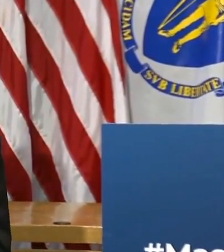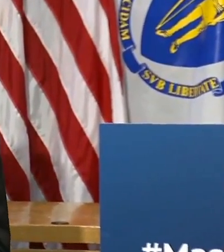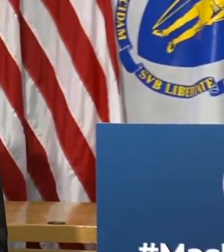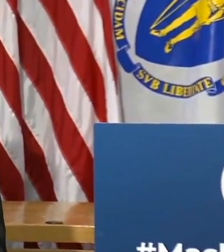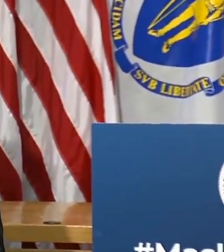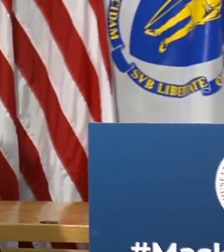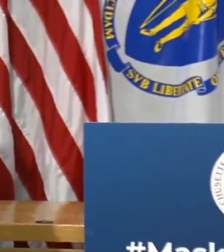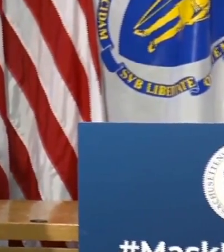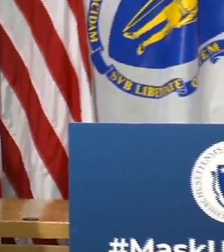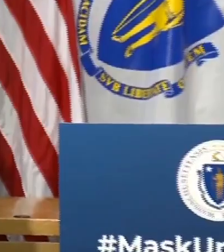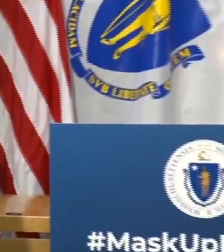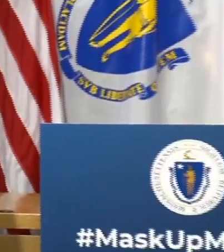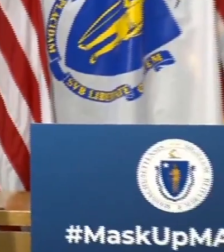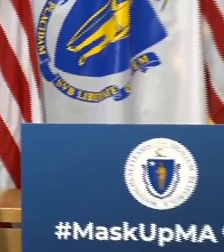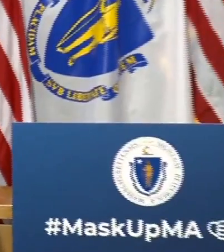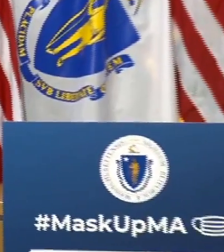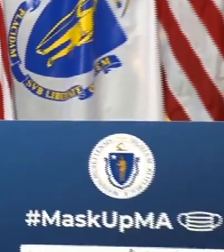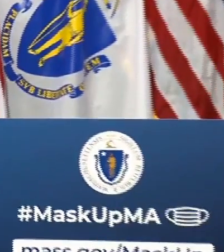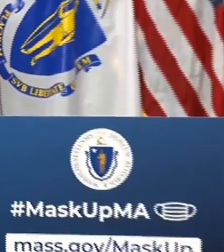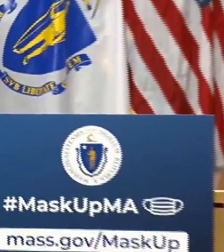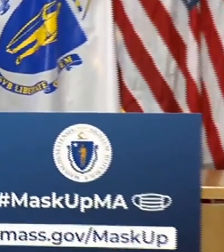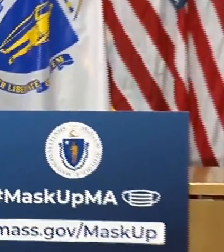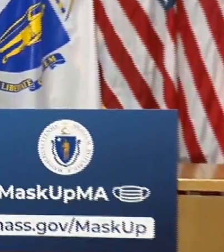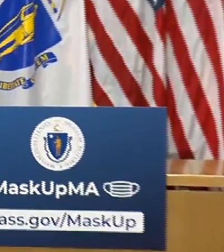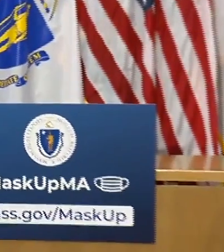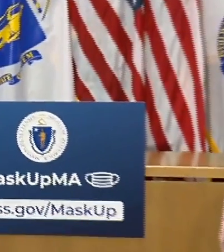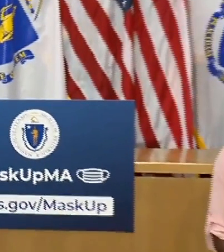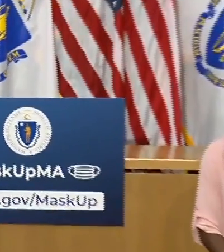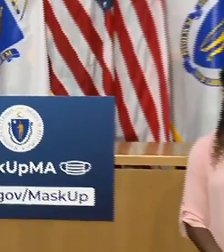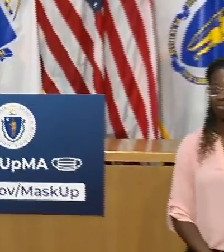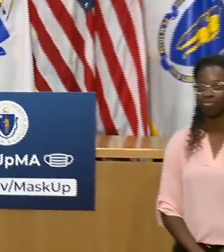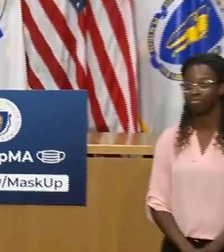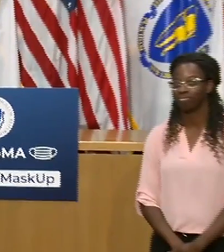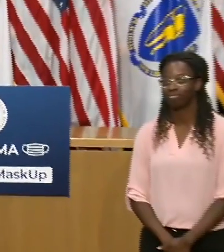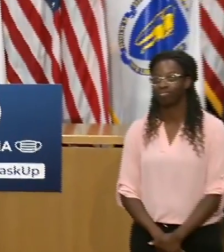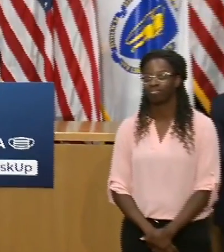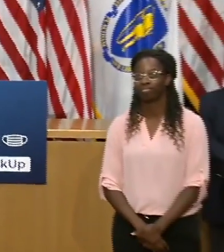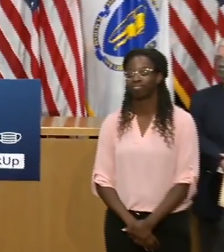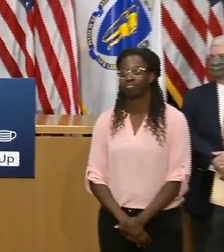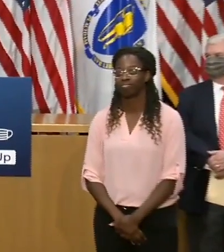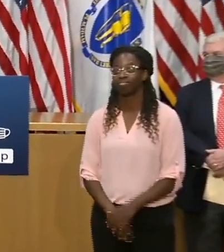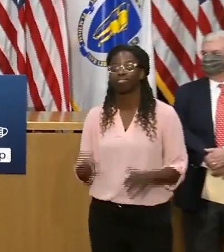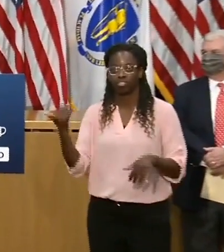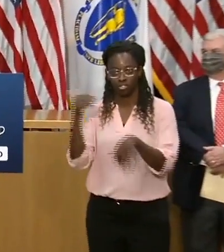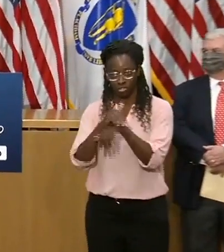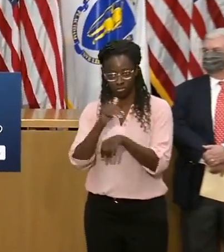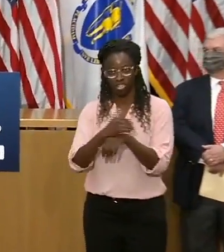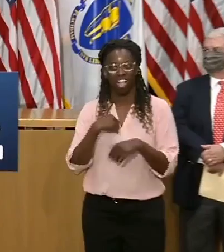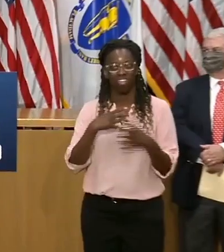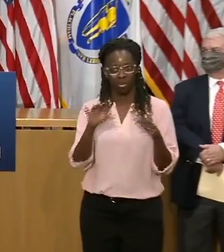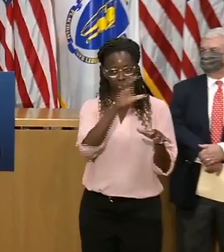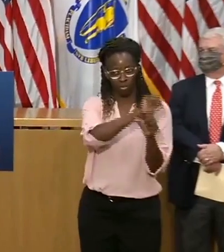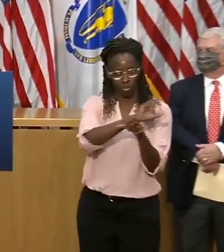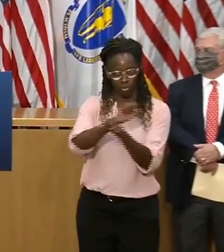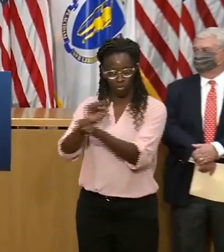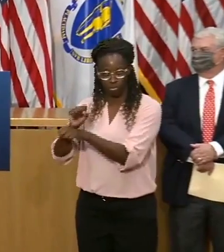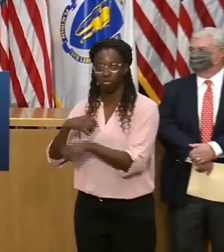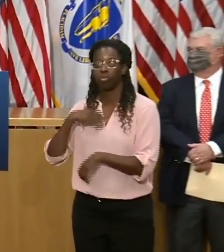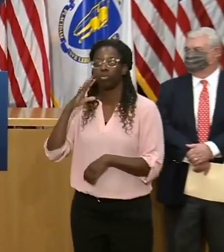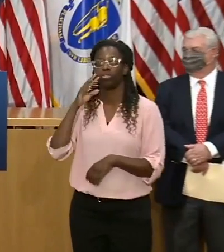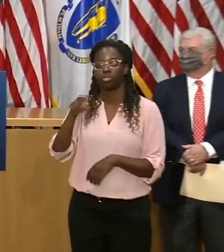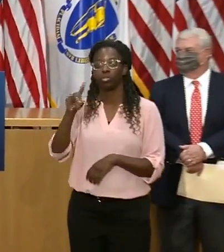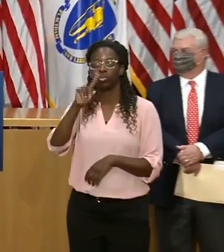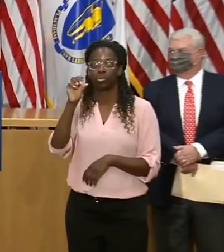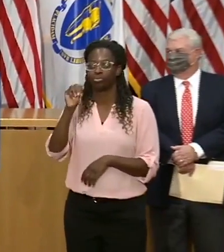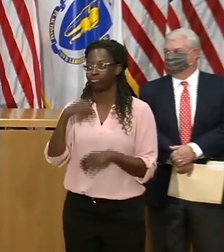I have Zoom calls that run pretty late into the evening, and if I get off them, I'll turn on the TV and watch the debate for a while. I've